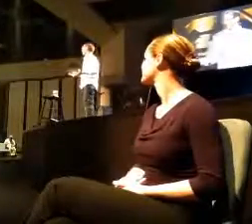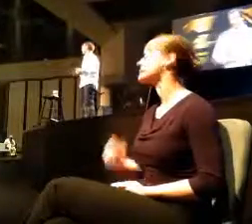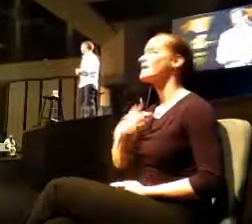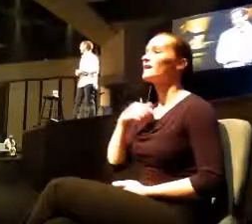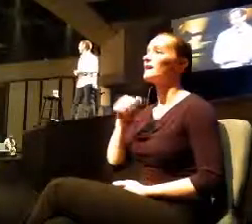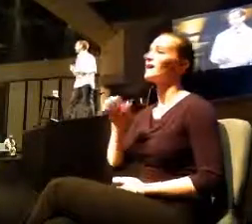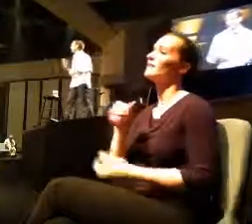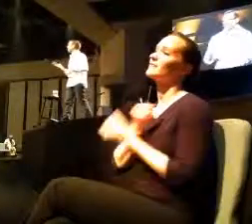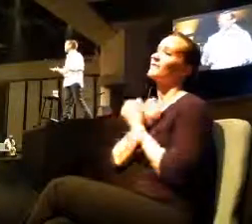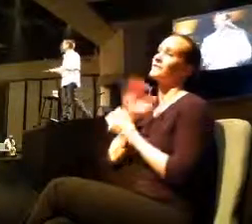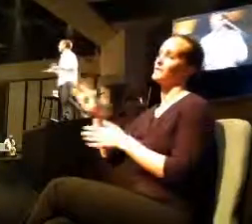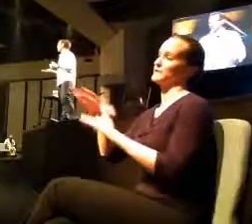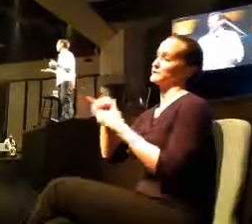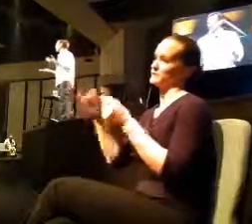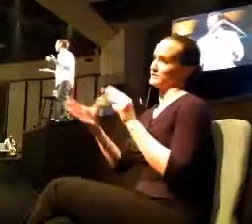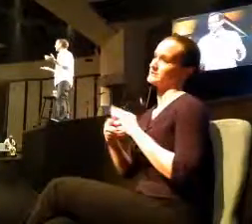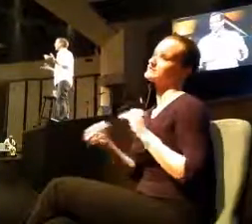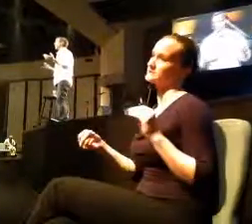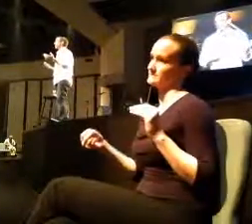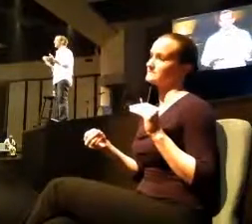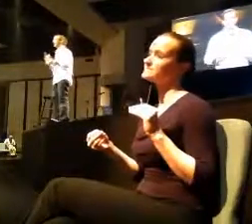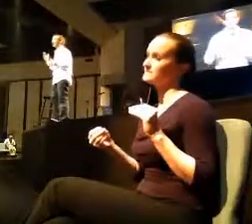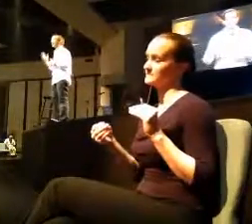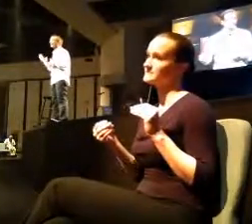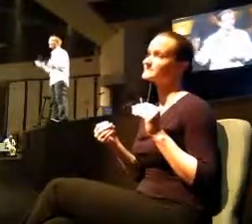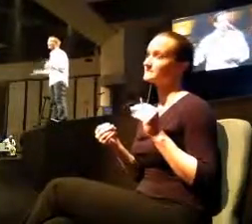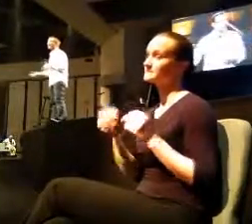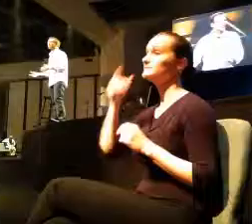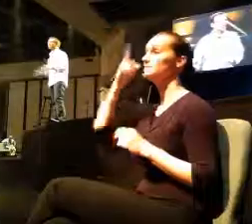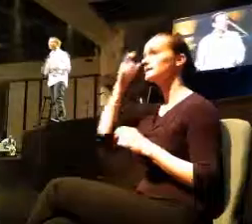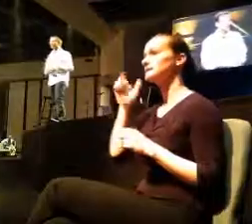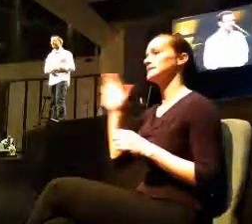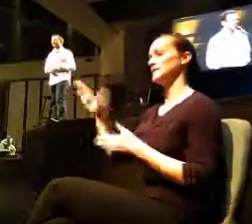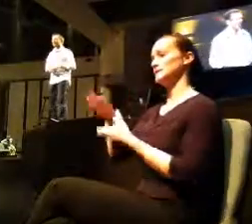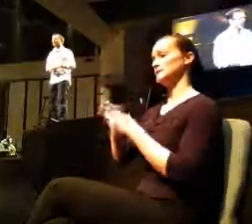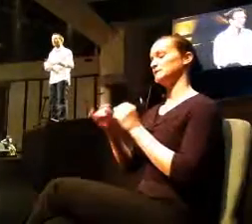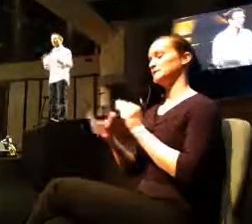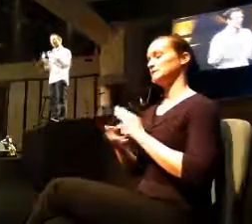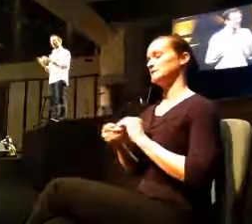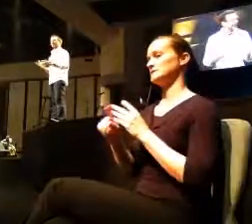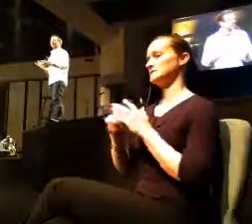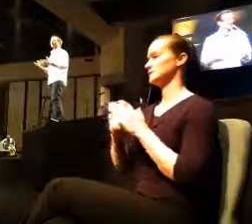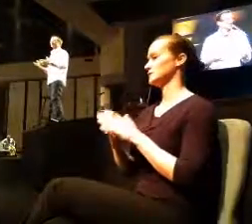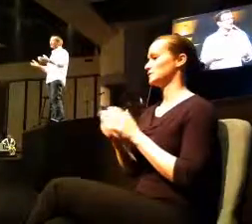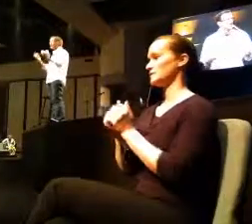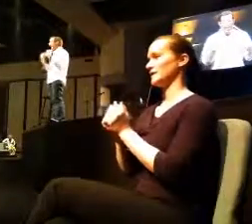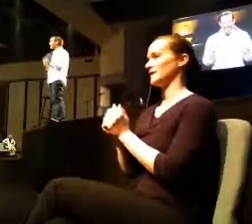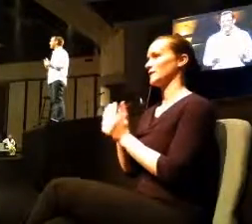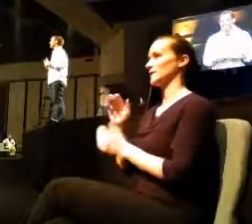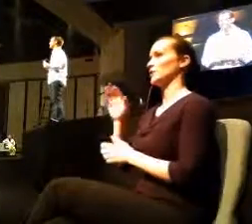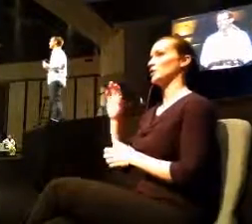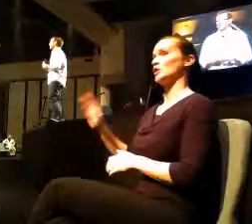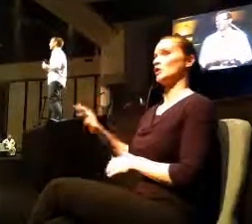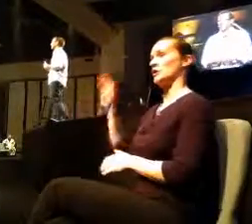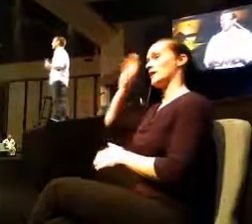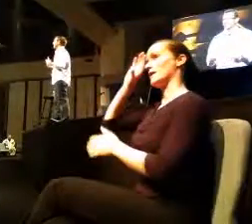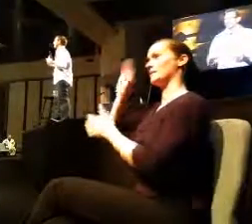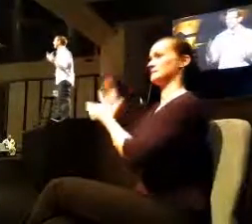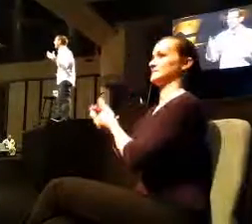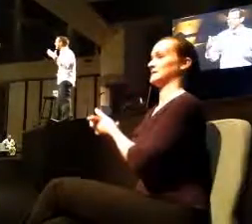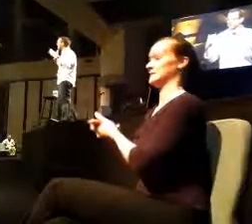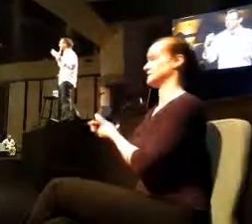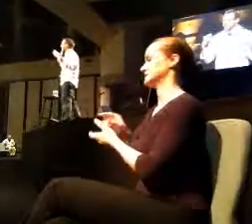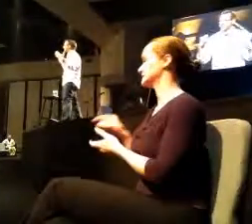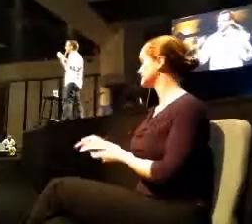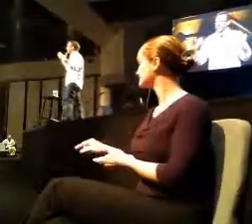their story. I love their story because it is a story that starts with Aaron, who has something in Christ